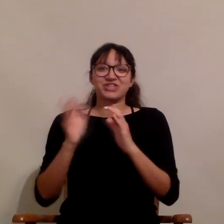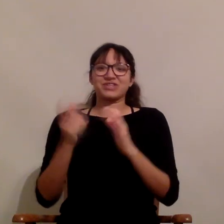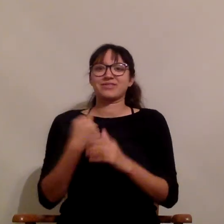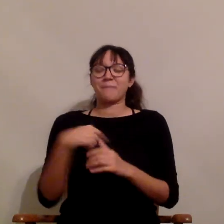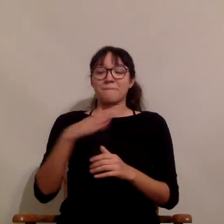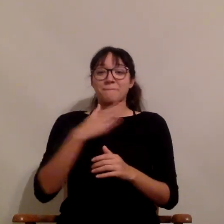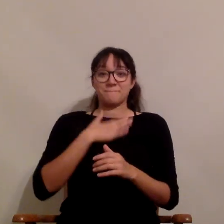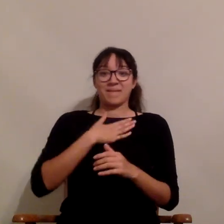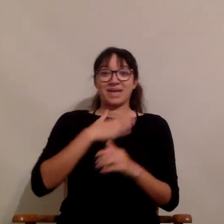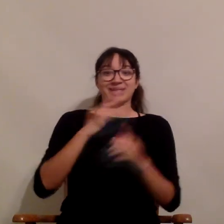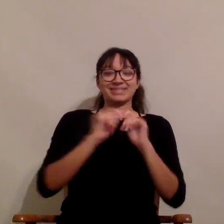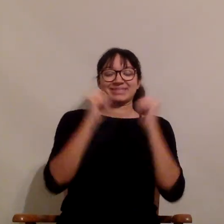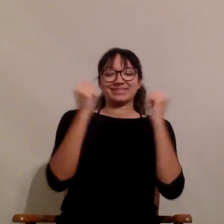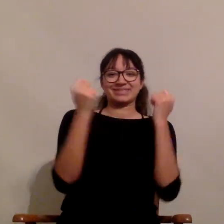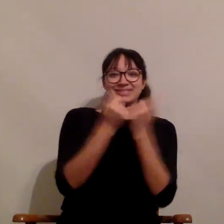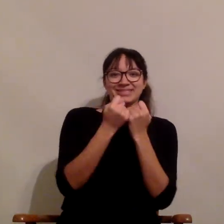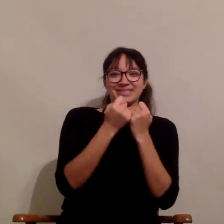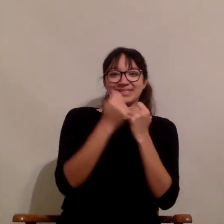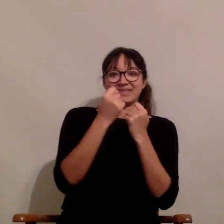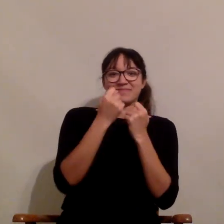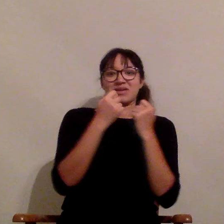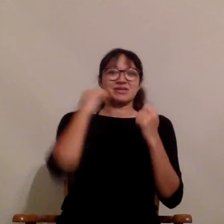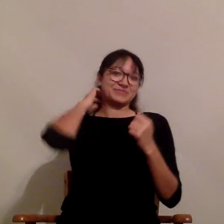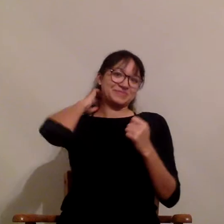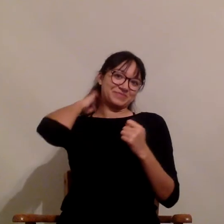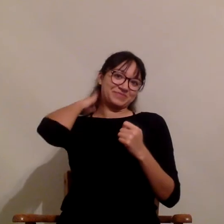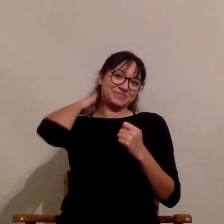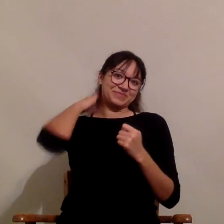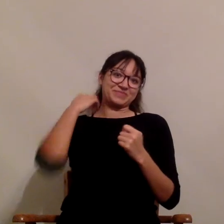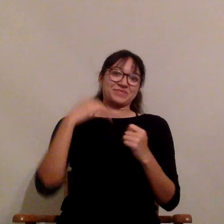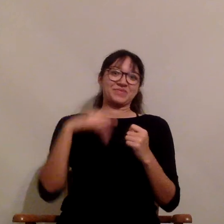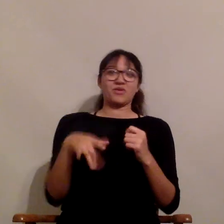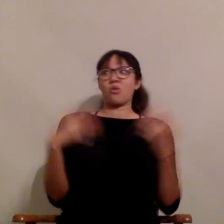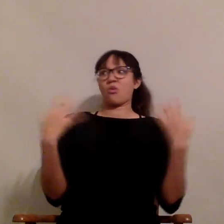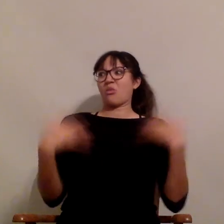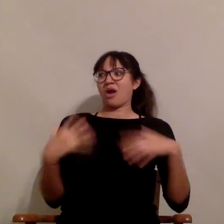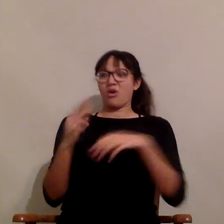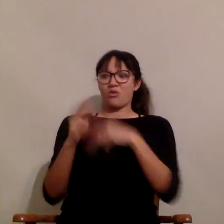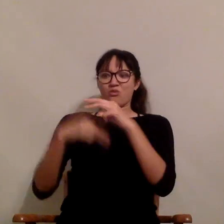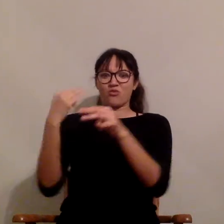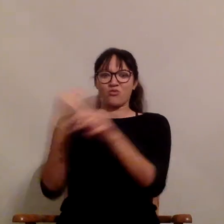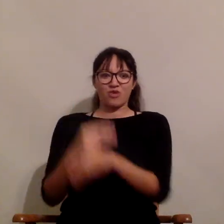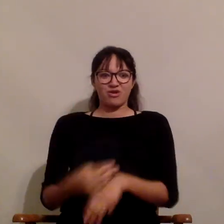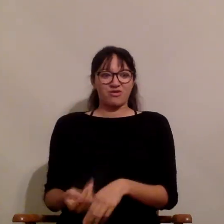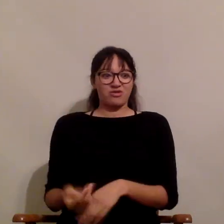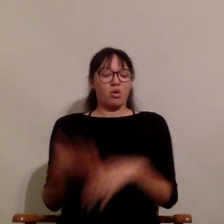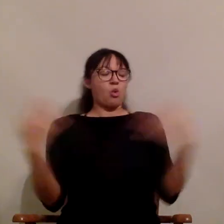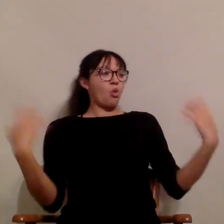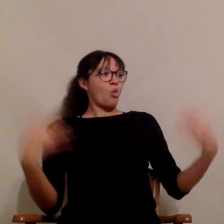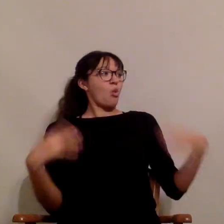from around the world. Nobody on my team could have predicted this sort of response. We seem to have struck a